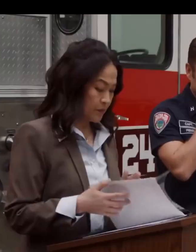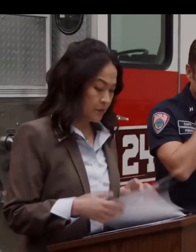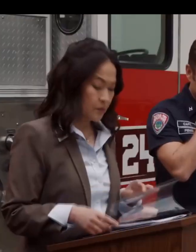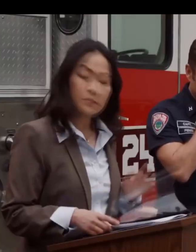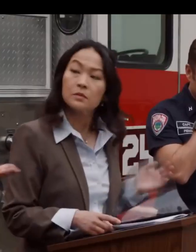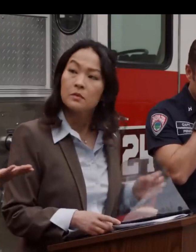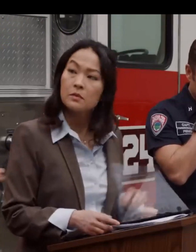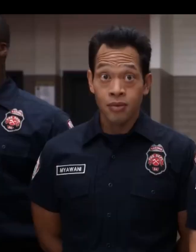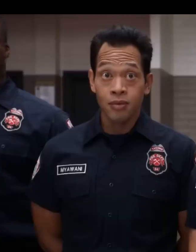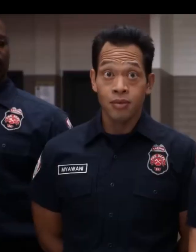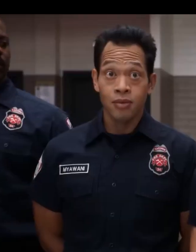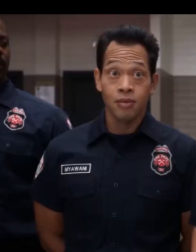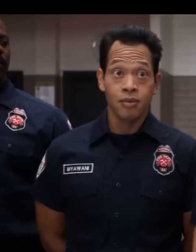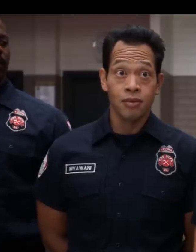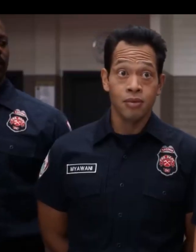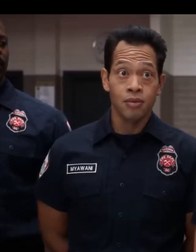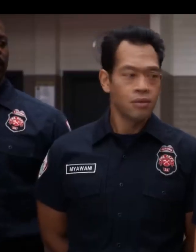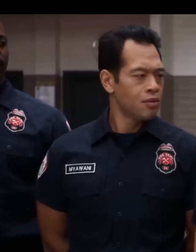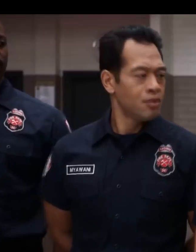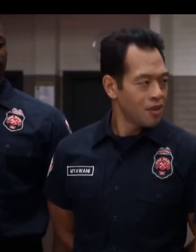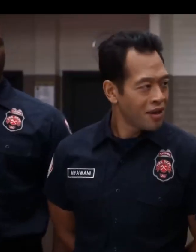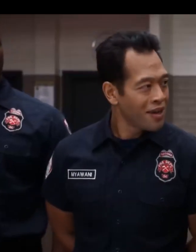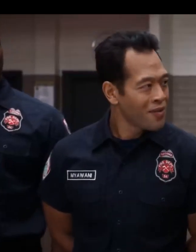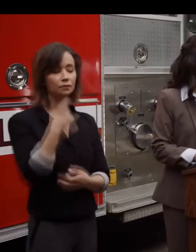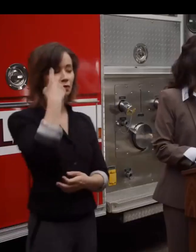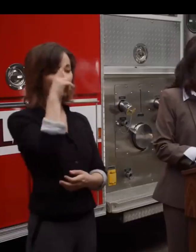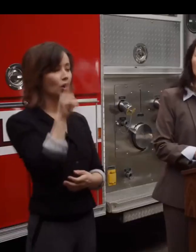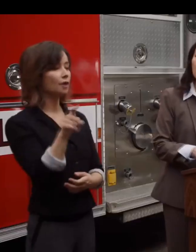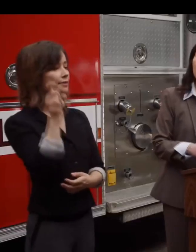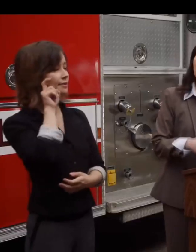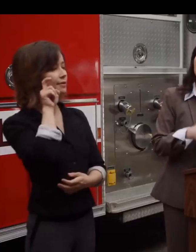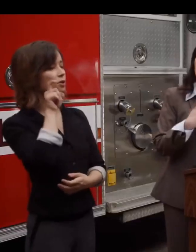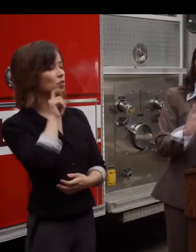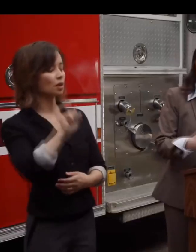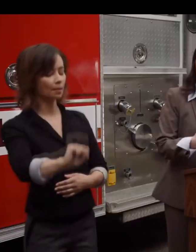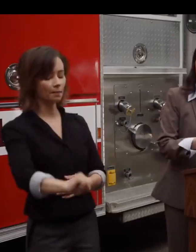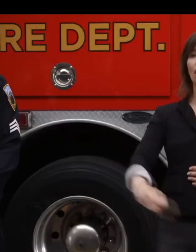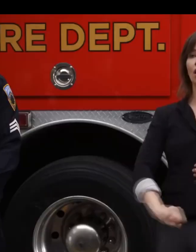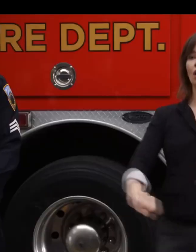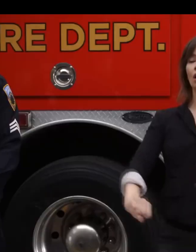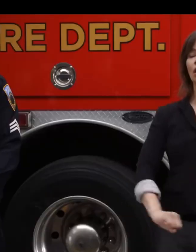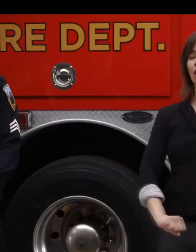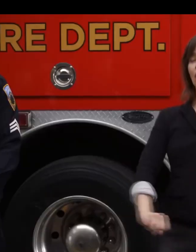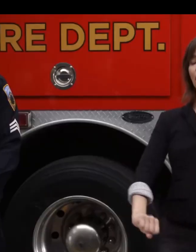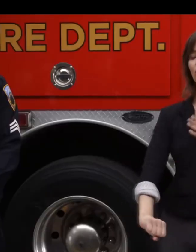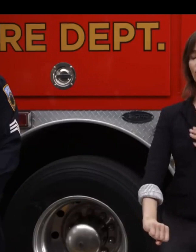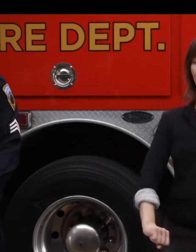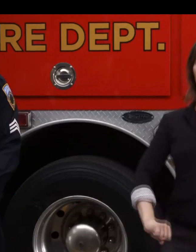Oh, uh, and what exactly are those items used for? They're for sexual and masturbatory pleasure.